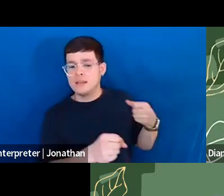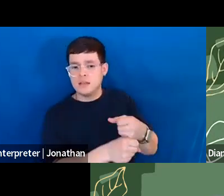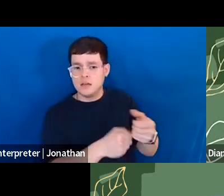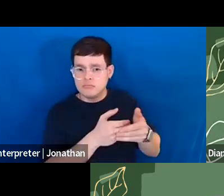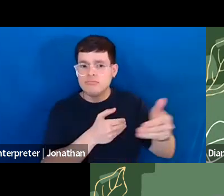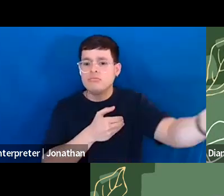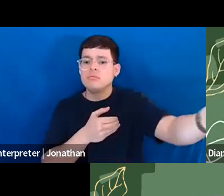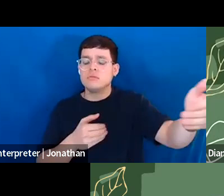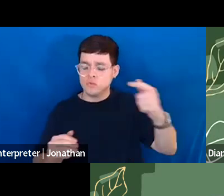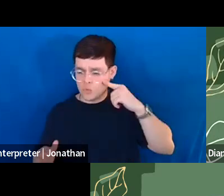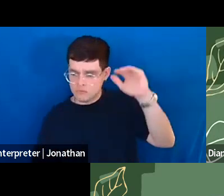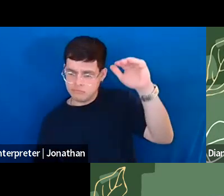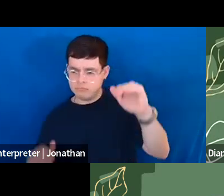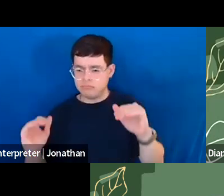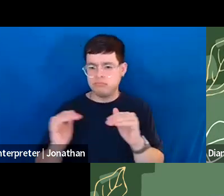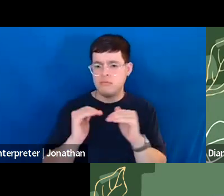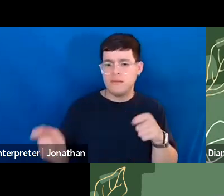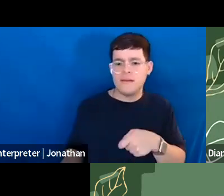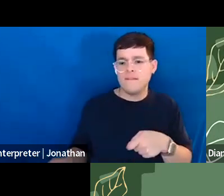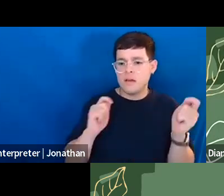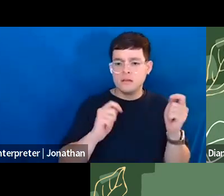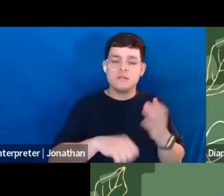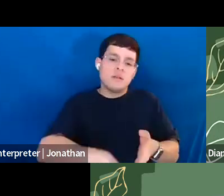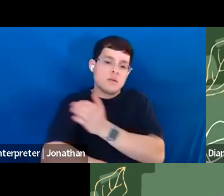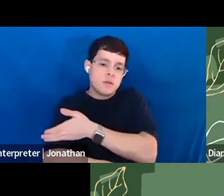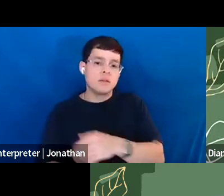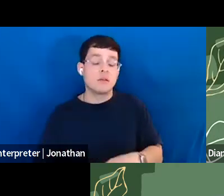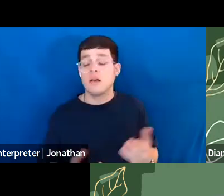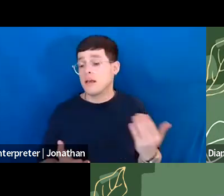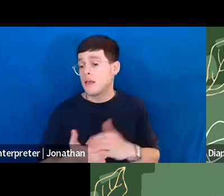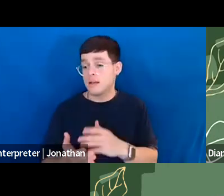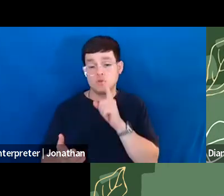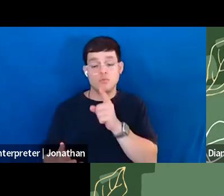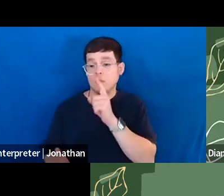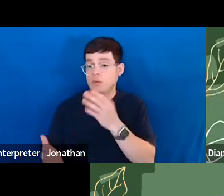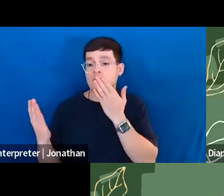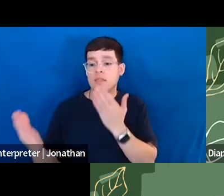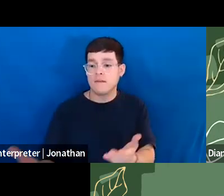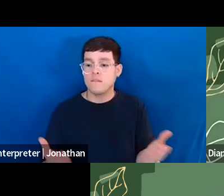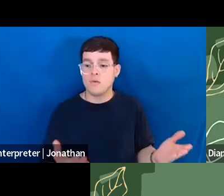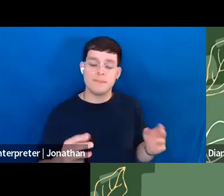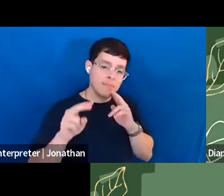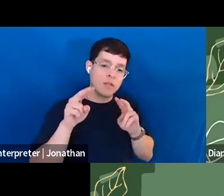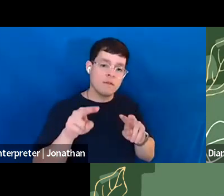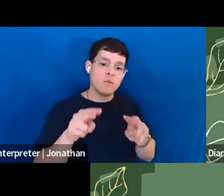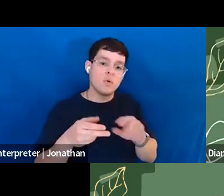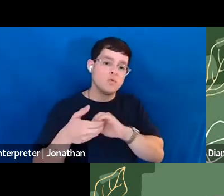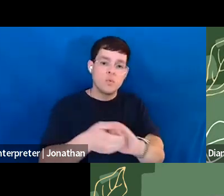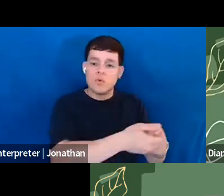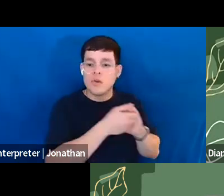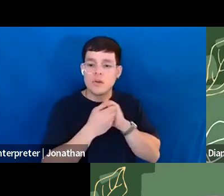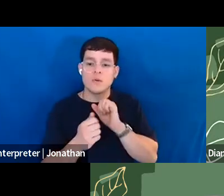advance equity. And again, I'm just really thankful. So I'm looking forward to working with everyone